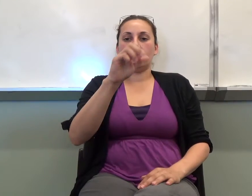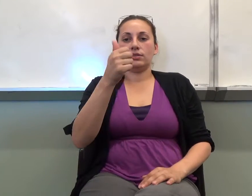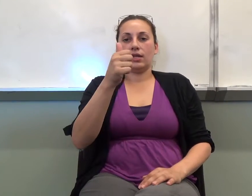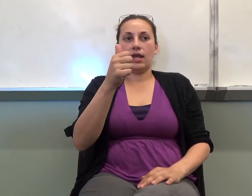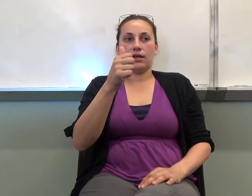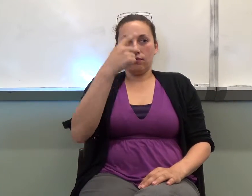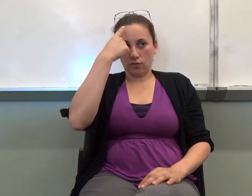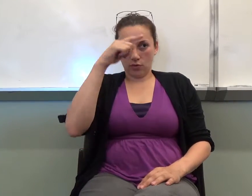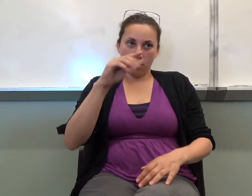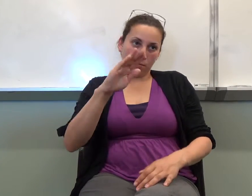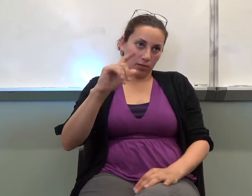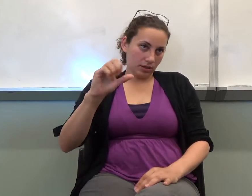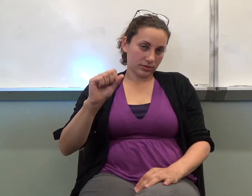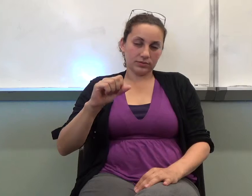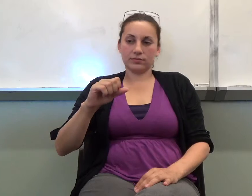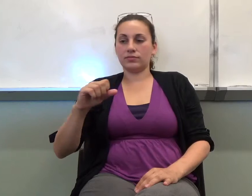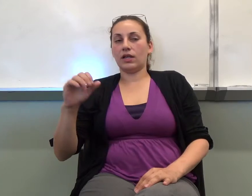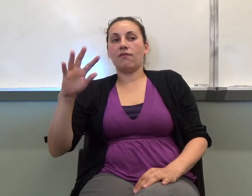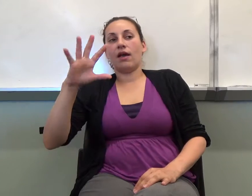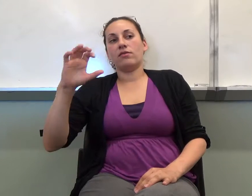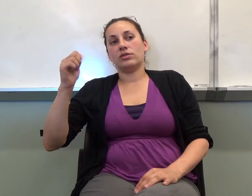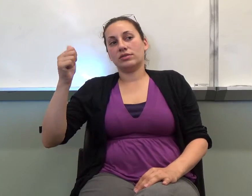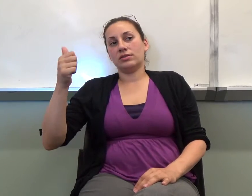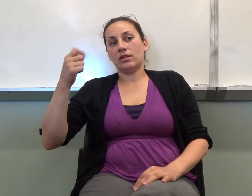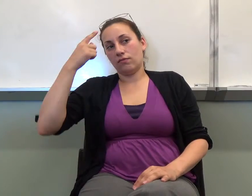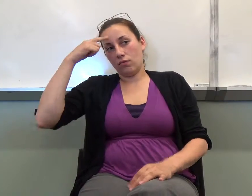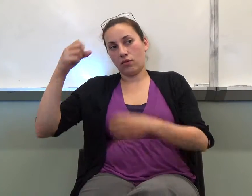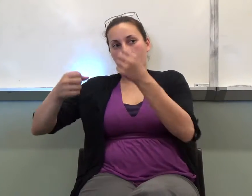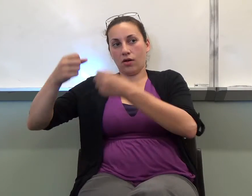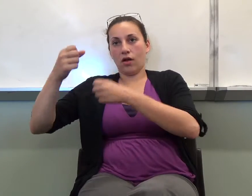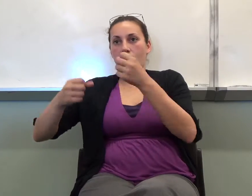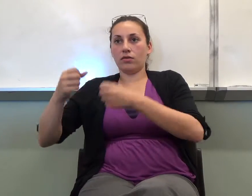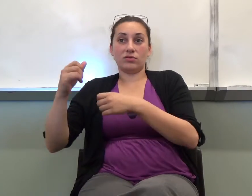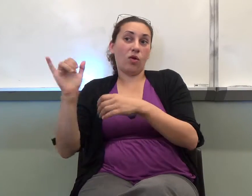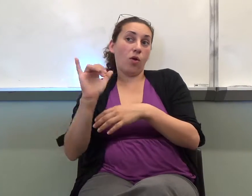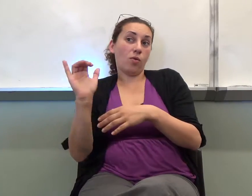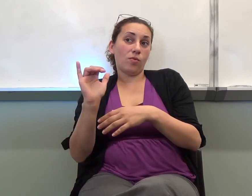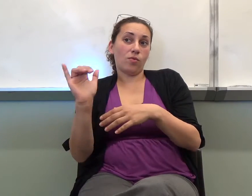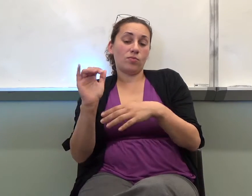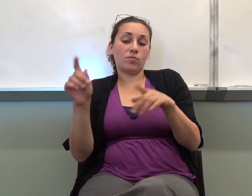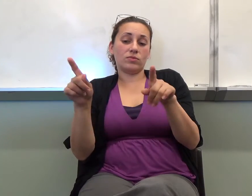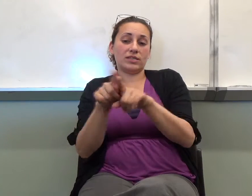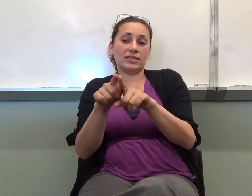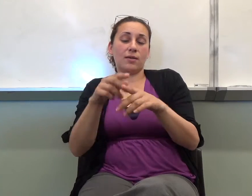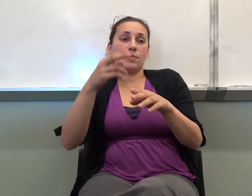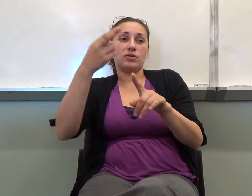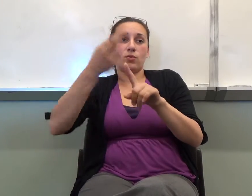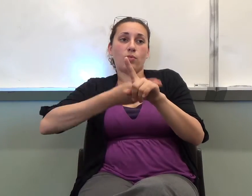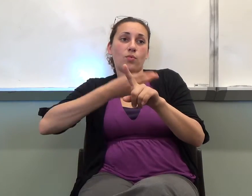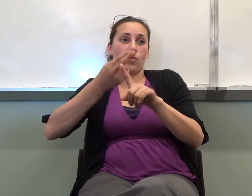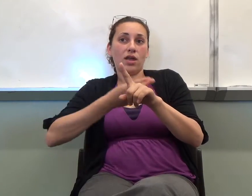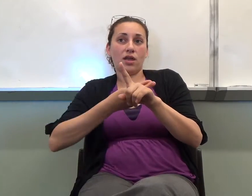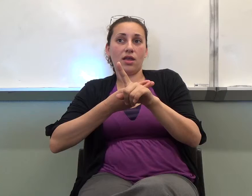car. That's almost as much as the rent. Huh. $360 for groceries. She doesn't eat